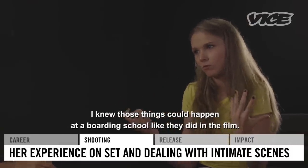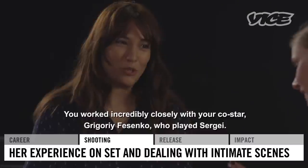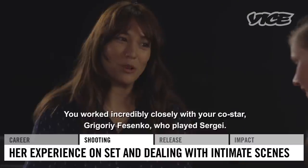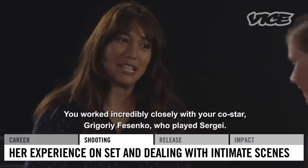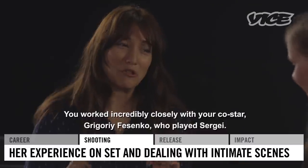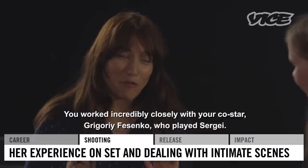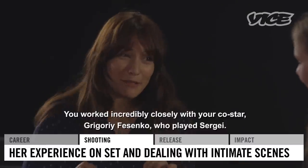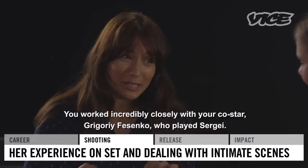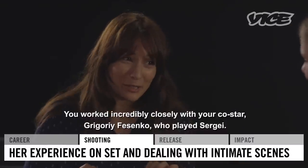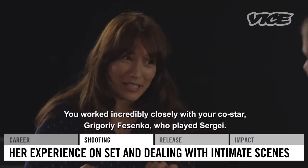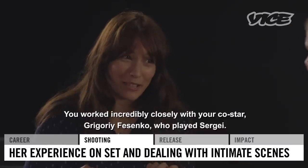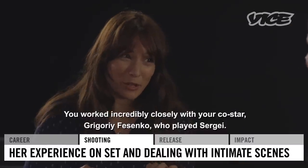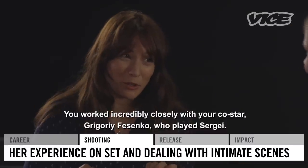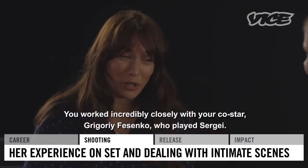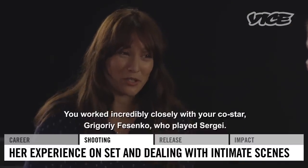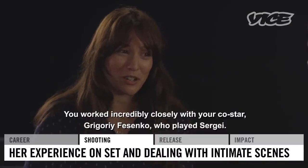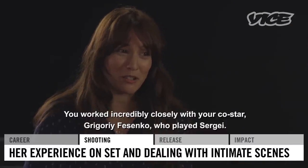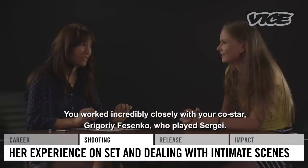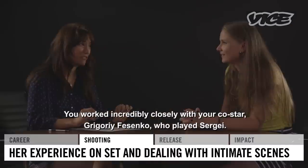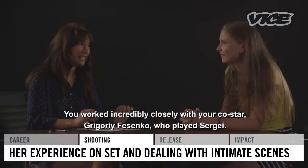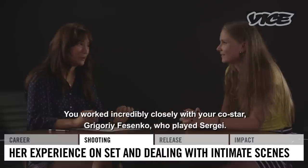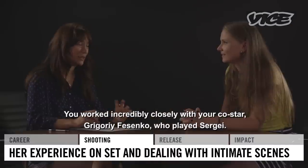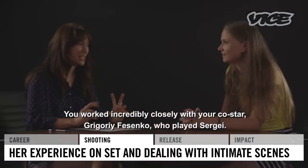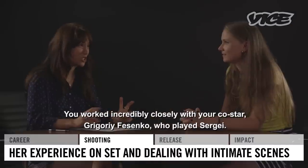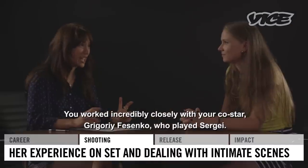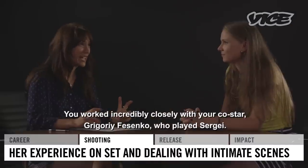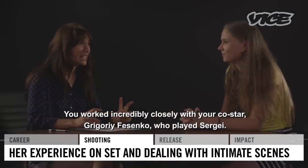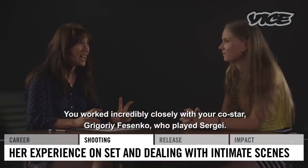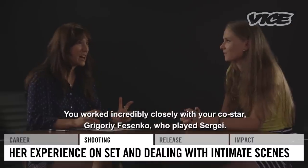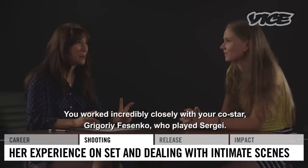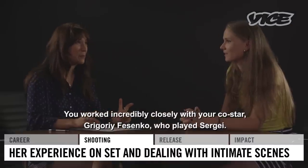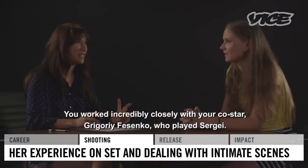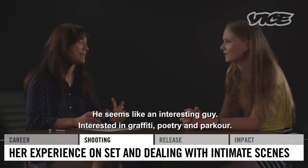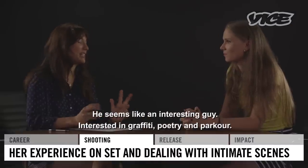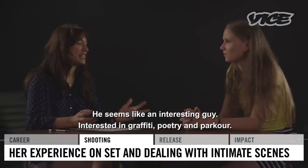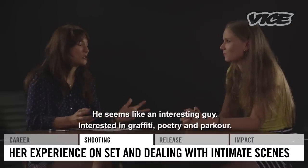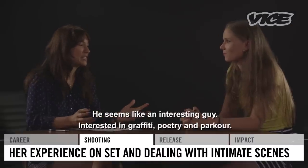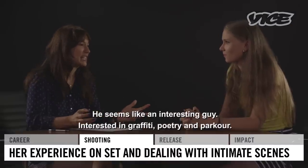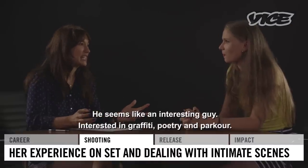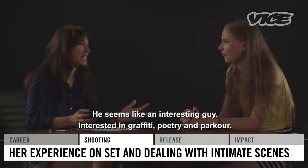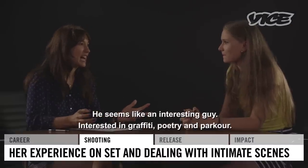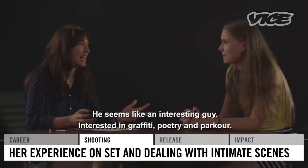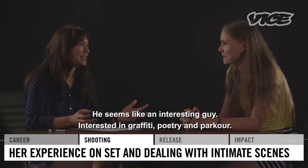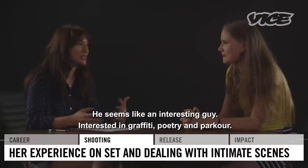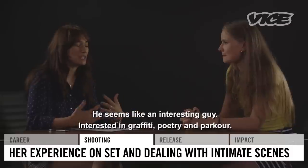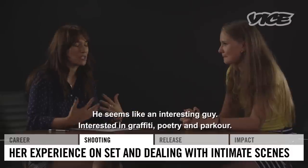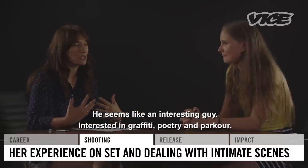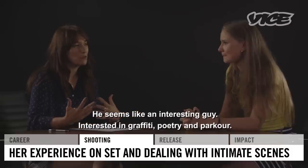You worked incredibly closely with your co-star, Gregory, who plays Sergei. He seems like an interesting guy, interested in